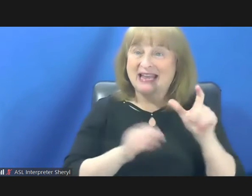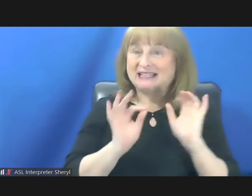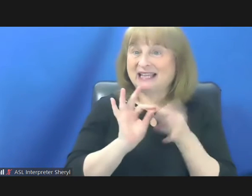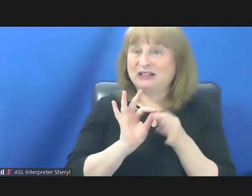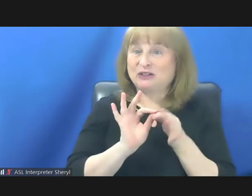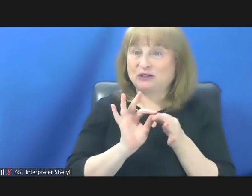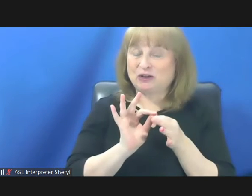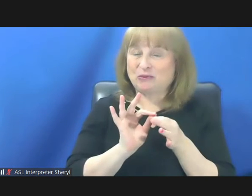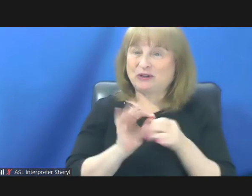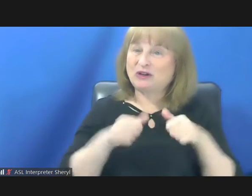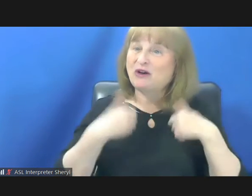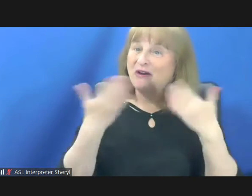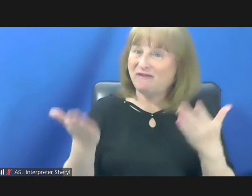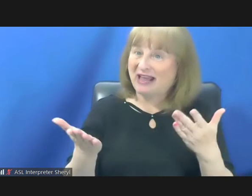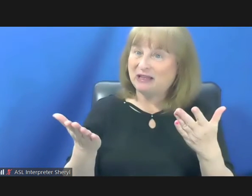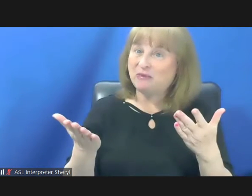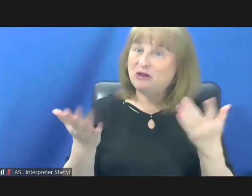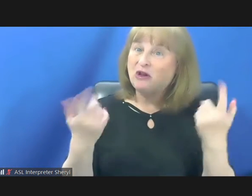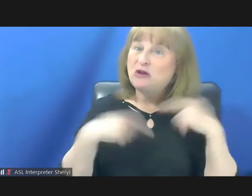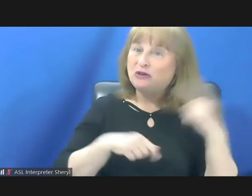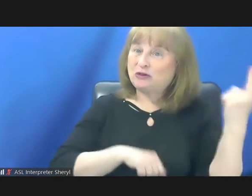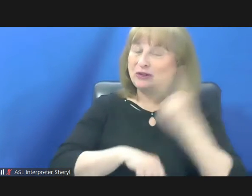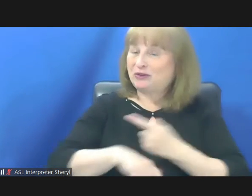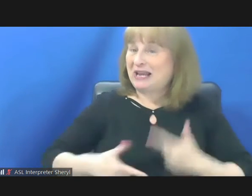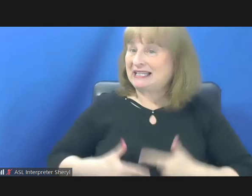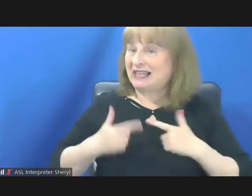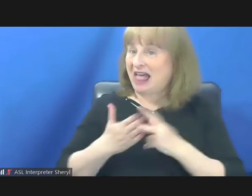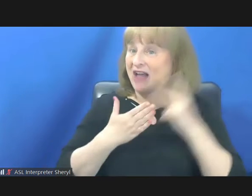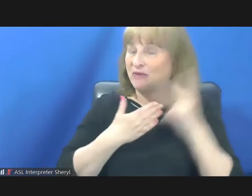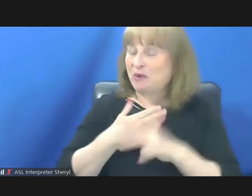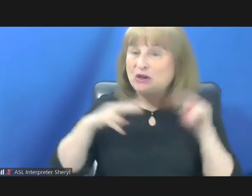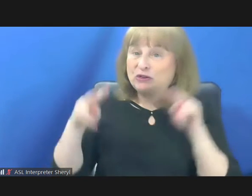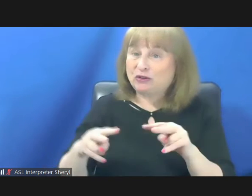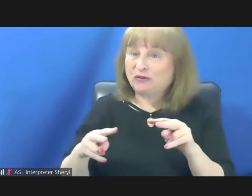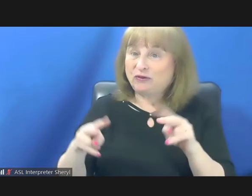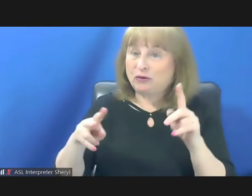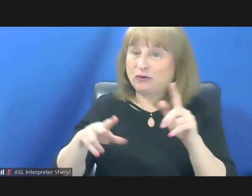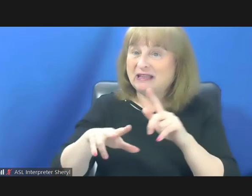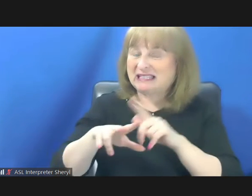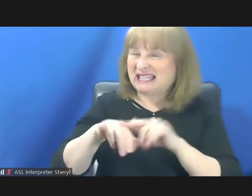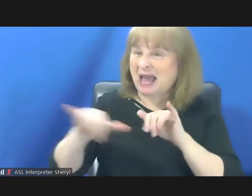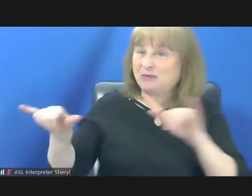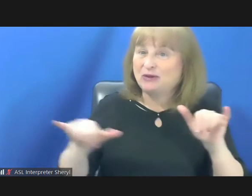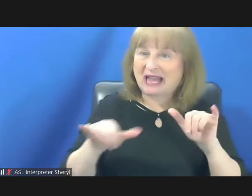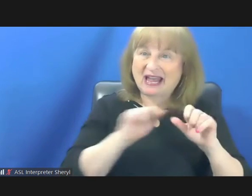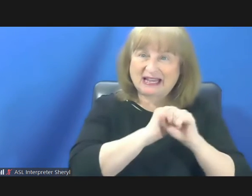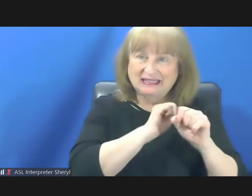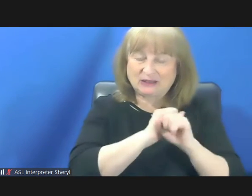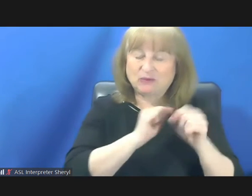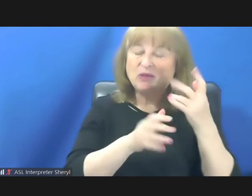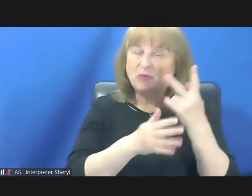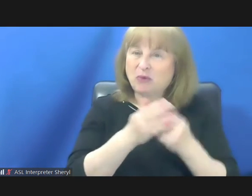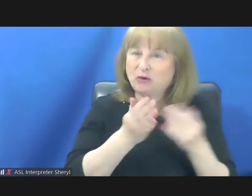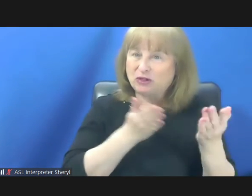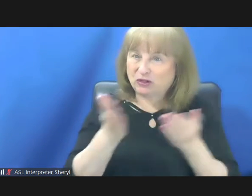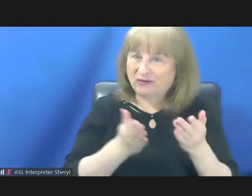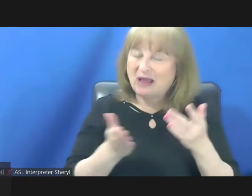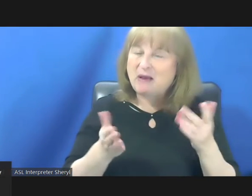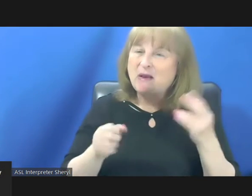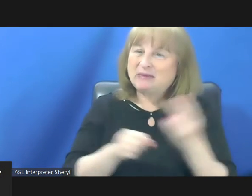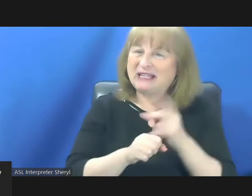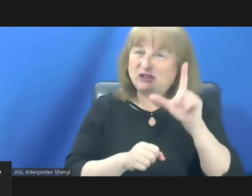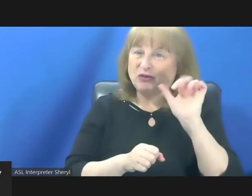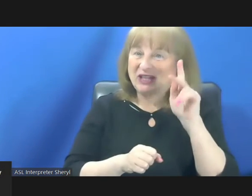interpretation are available during today's live program. To view the simulcast that includes these services, please use the link provided in the